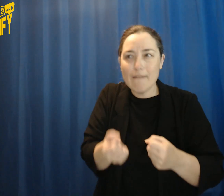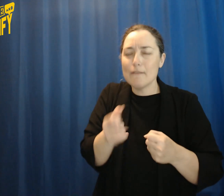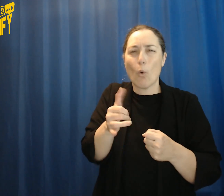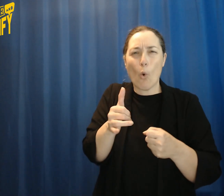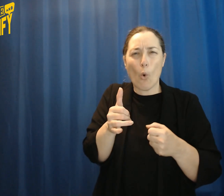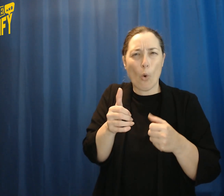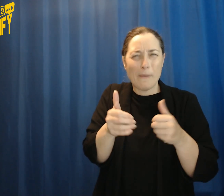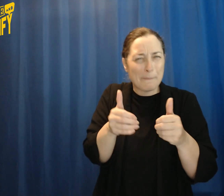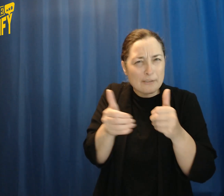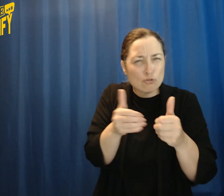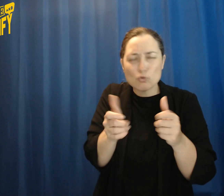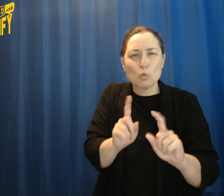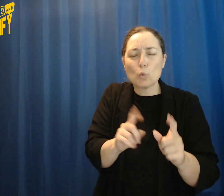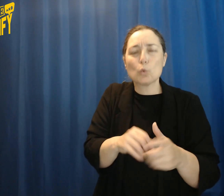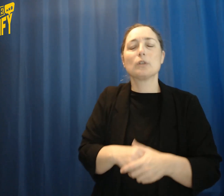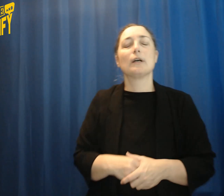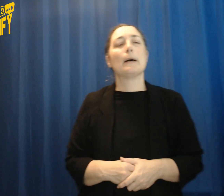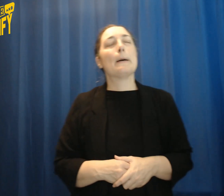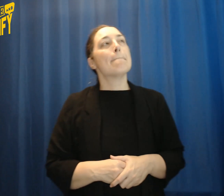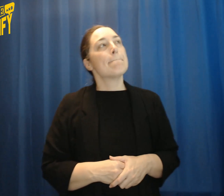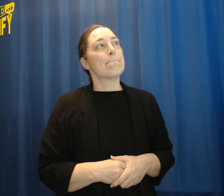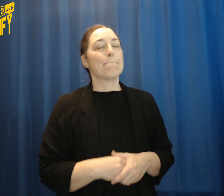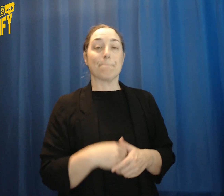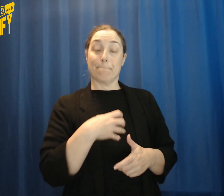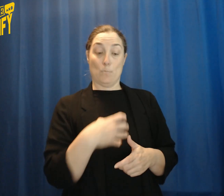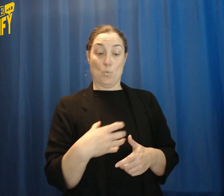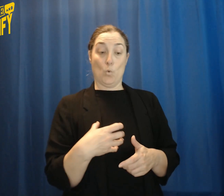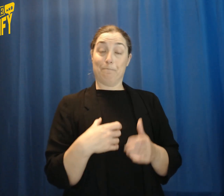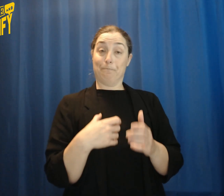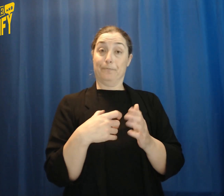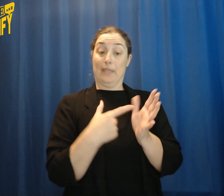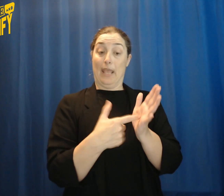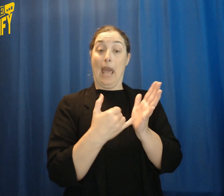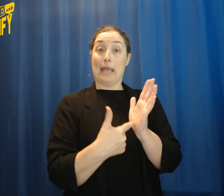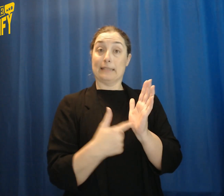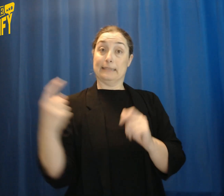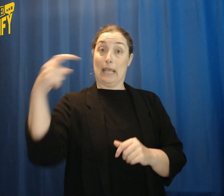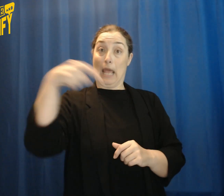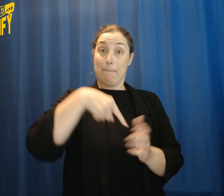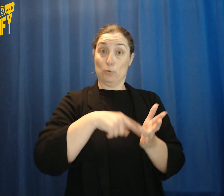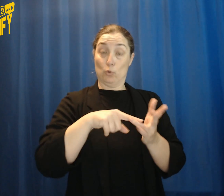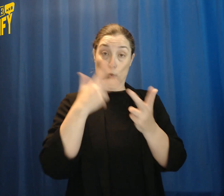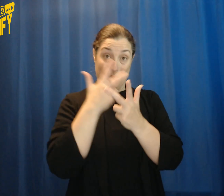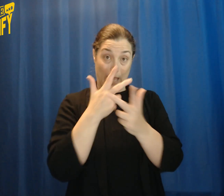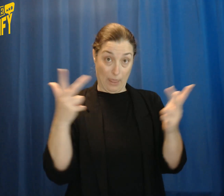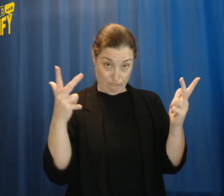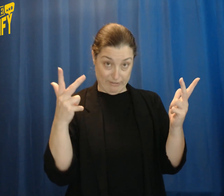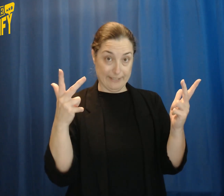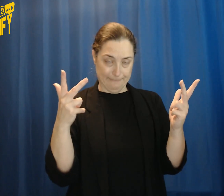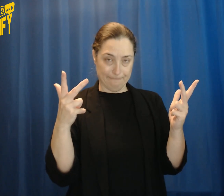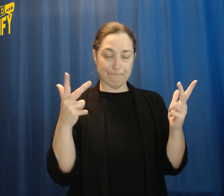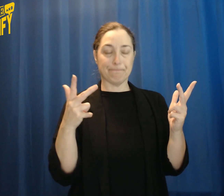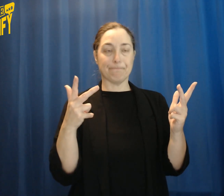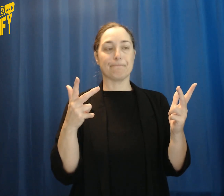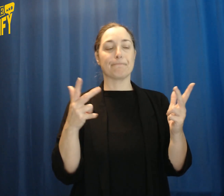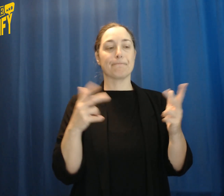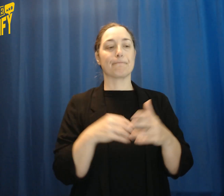go of? It was more about when an artist comes to a gallery, they have information about themselves,